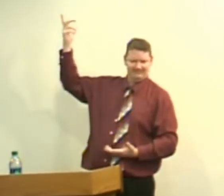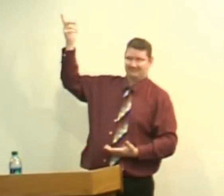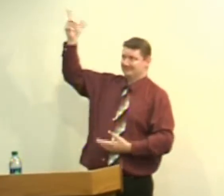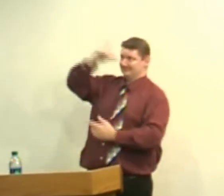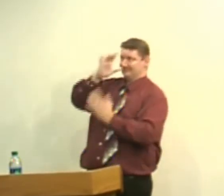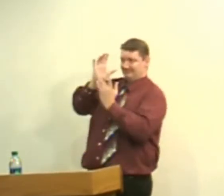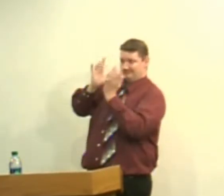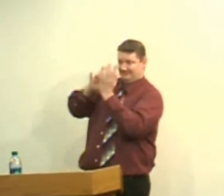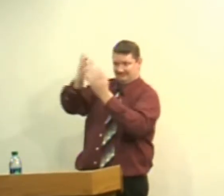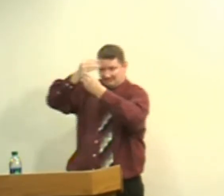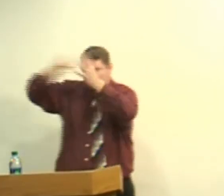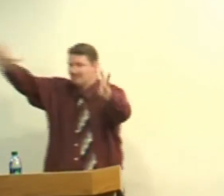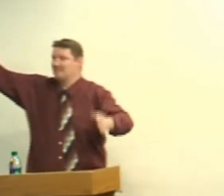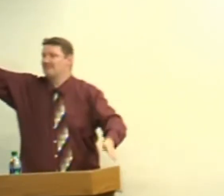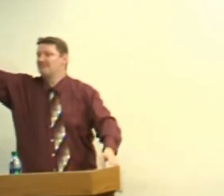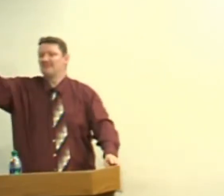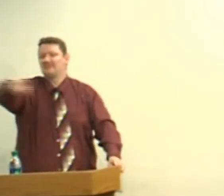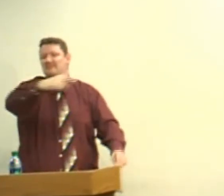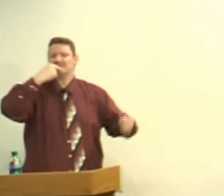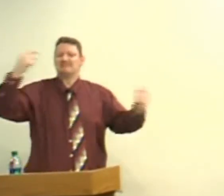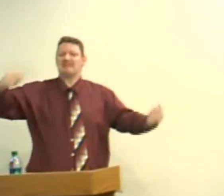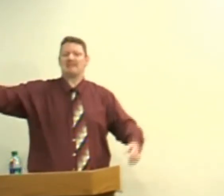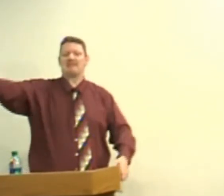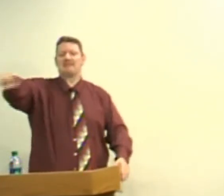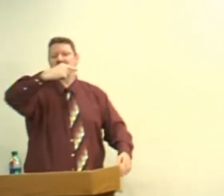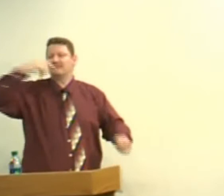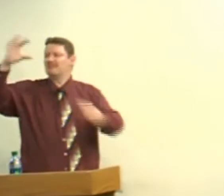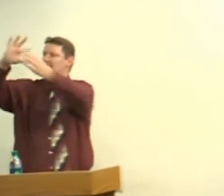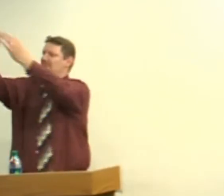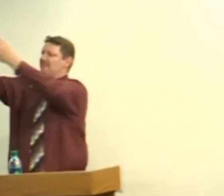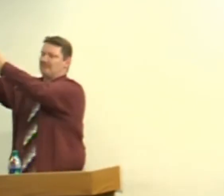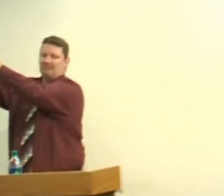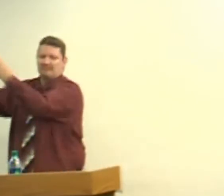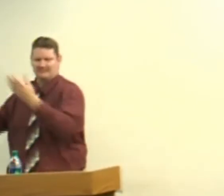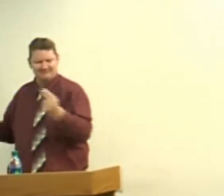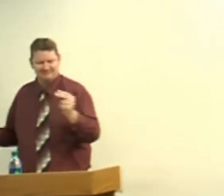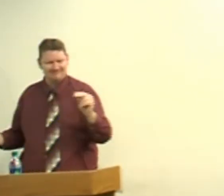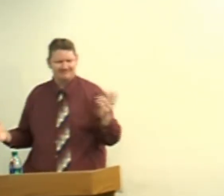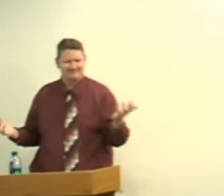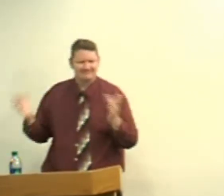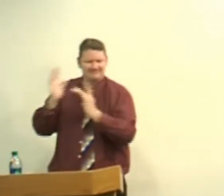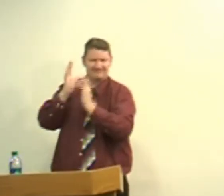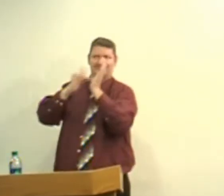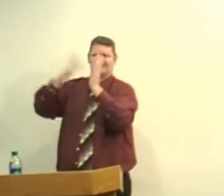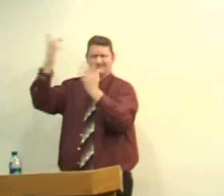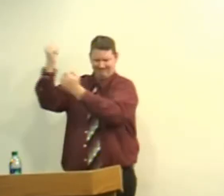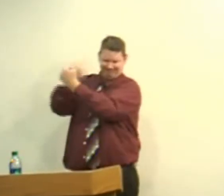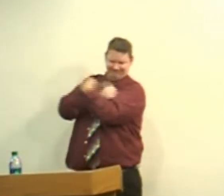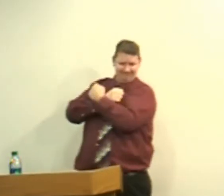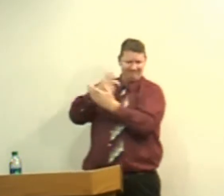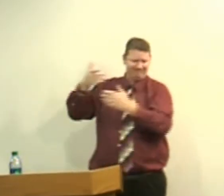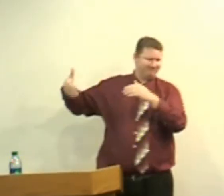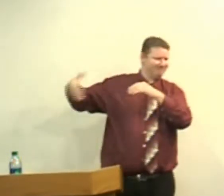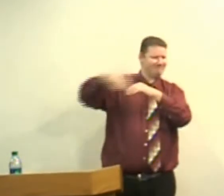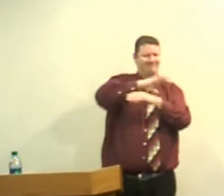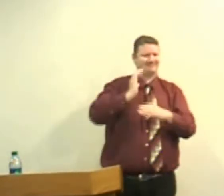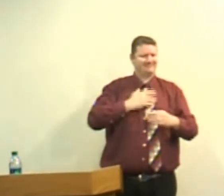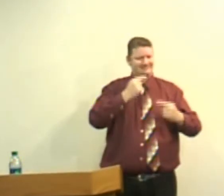to show this love. Because as He loved us, God did not go through the world discussing and showing the sins of the world.